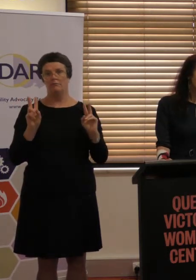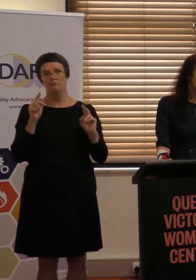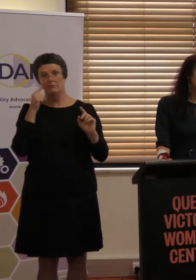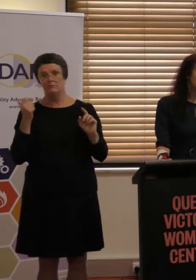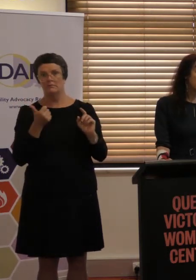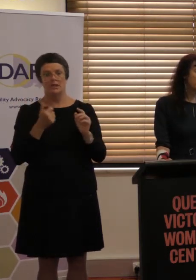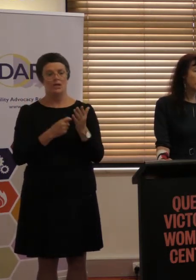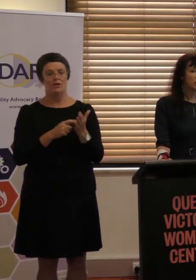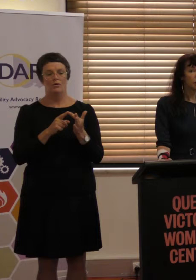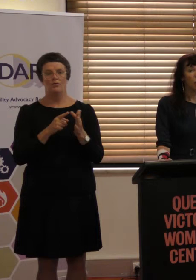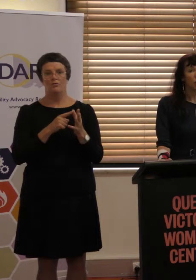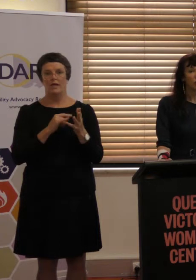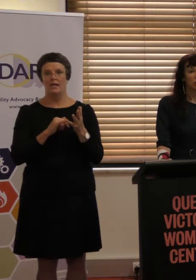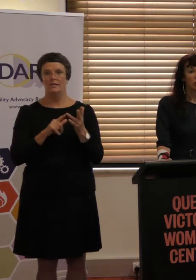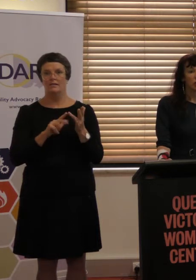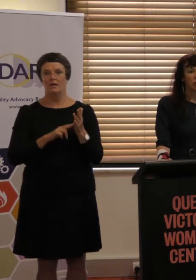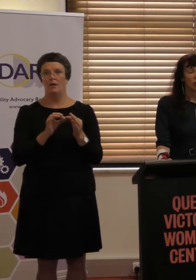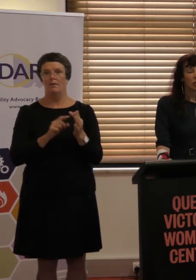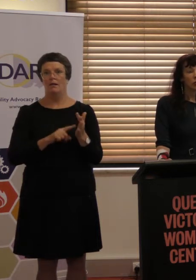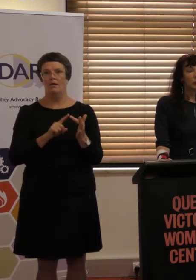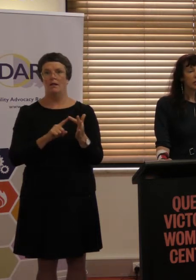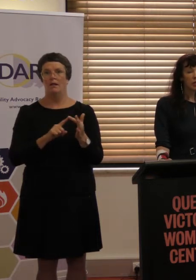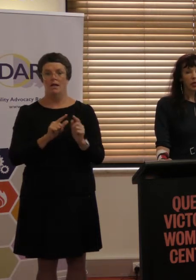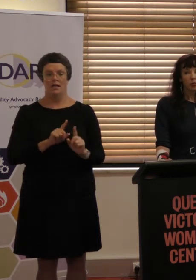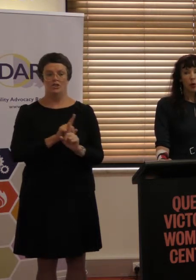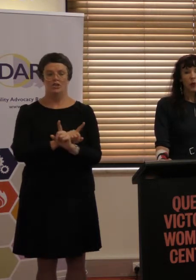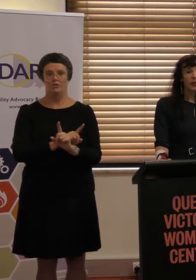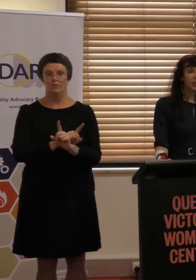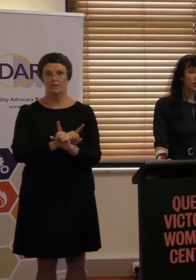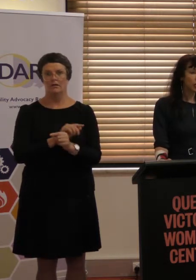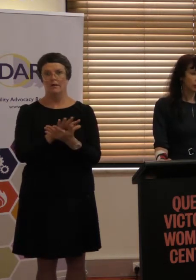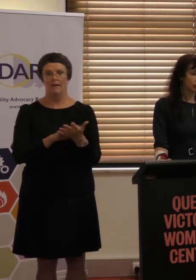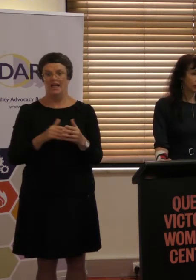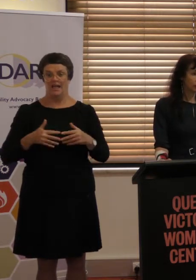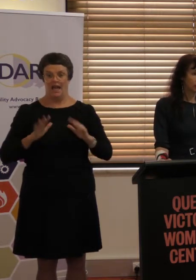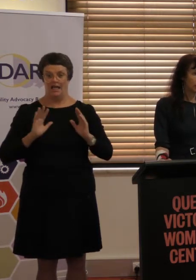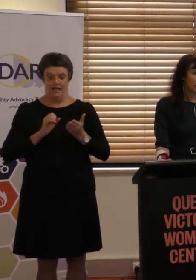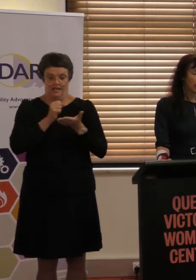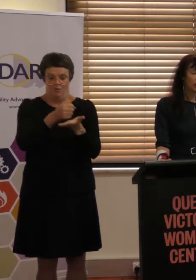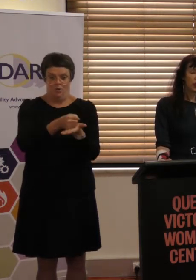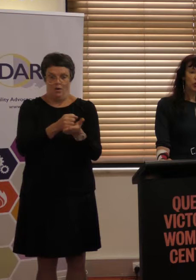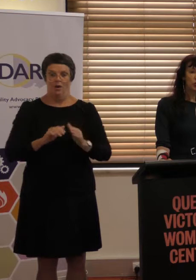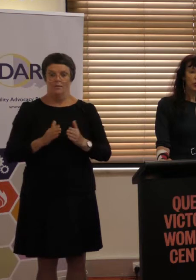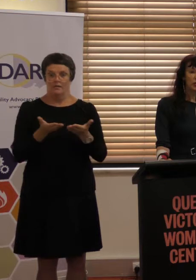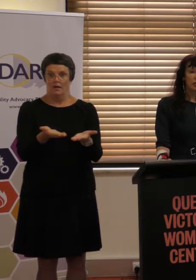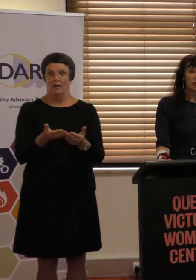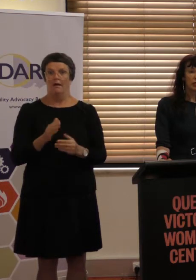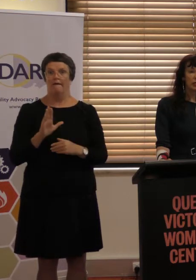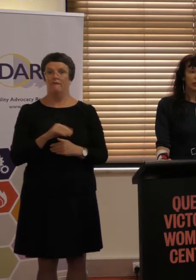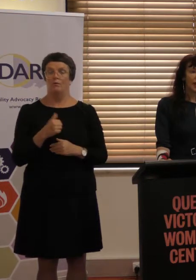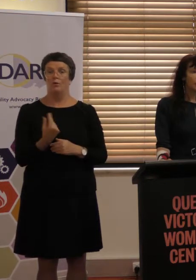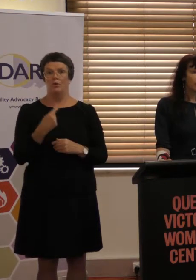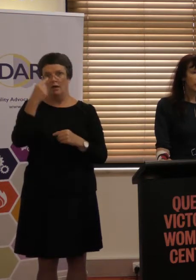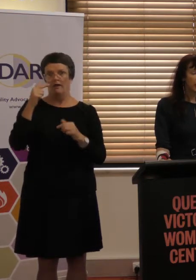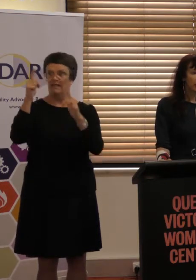just legal speak for a support, will be decided upon by the teacher. And the student with a